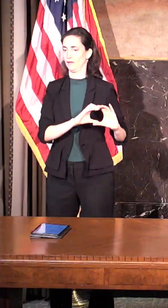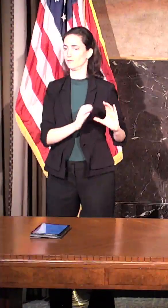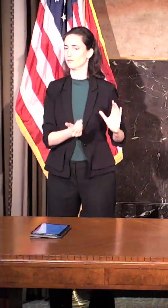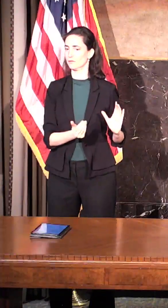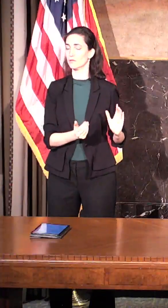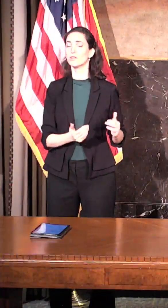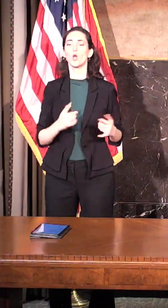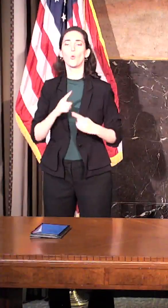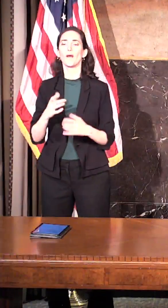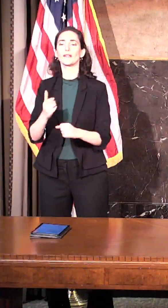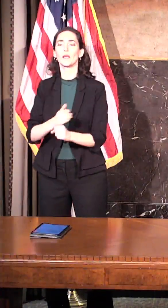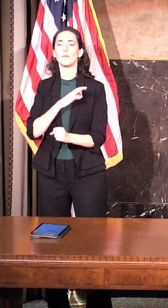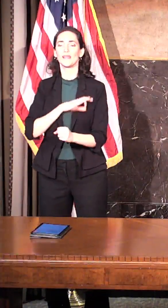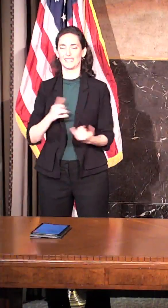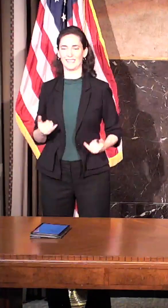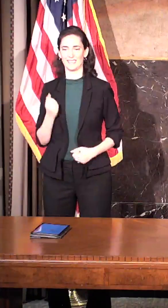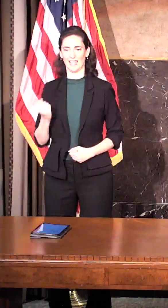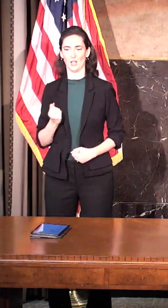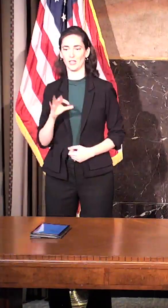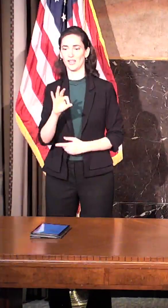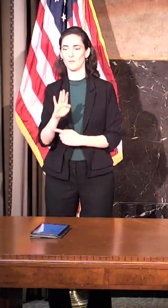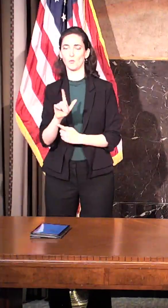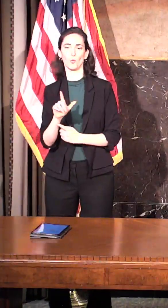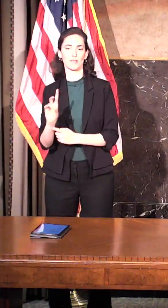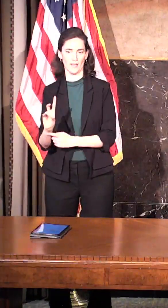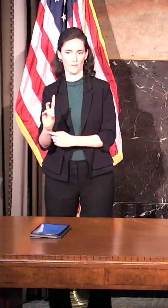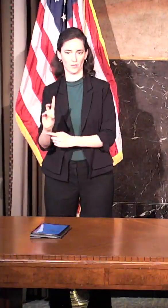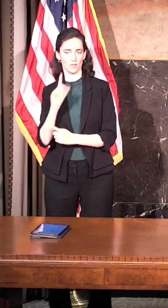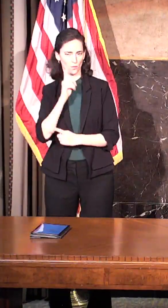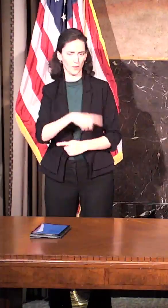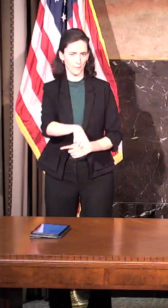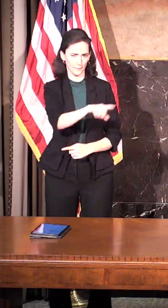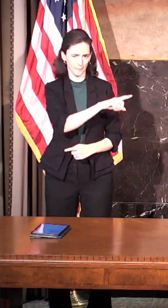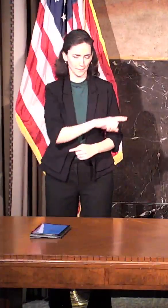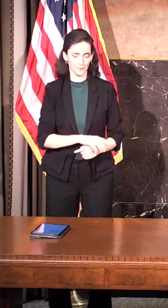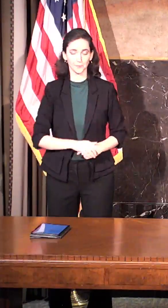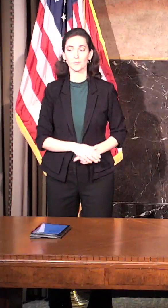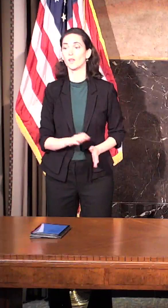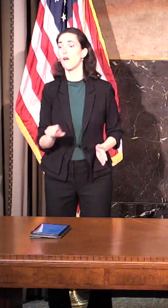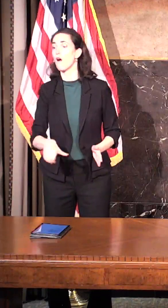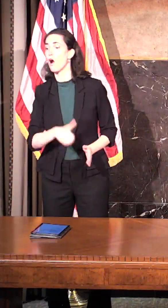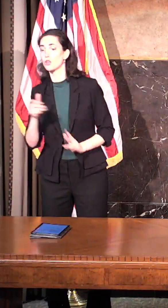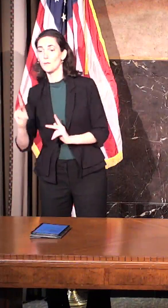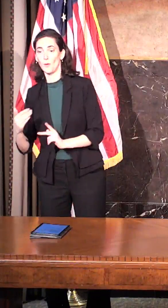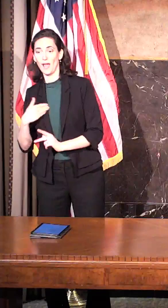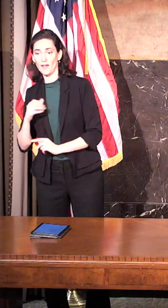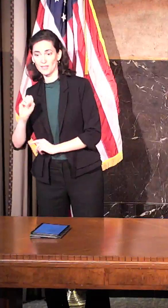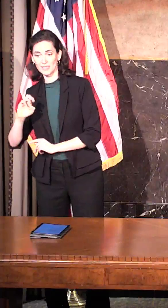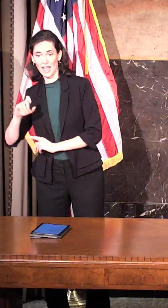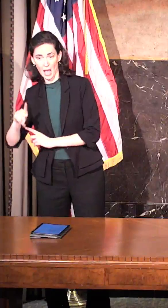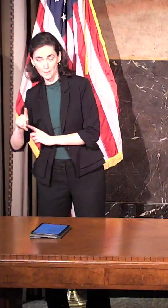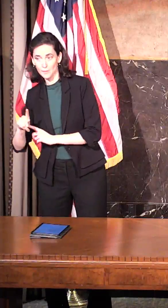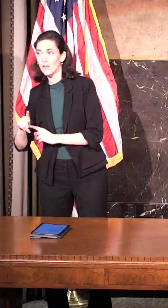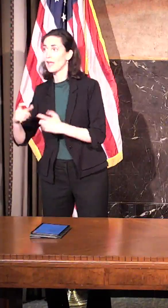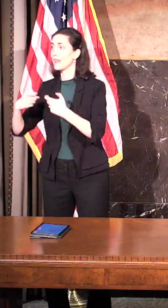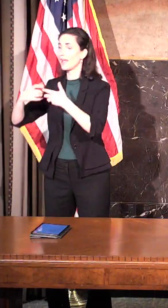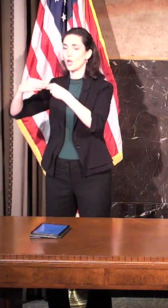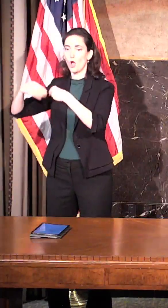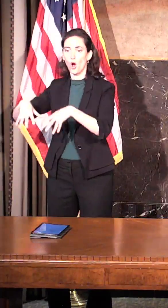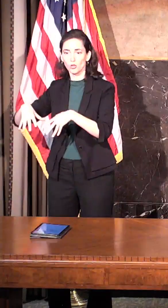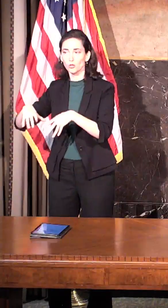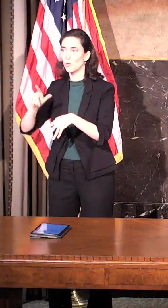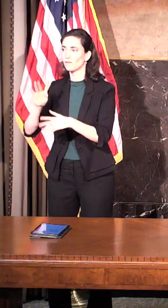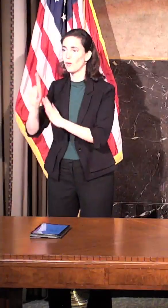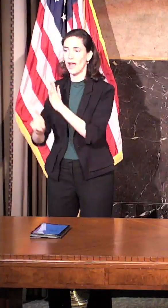this Saturday, February the 27th, for those individuals. All other SNAP clients who lost power for more than 24 hours and